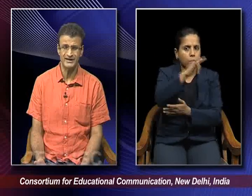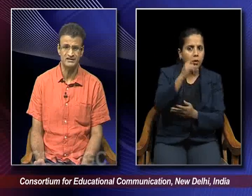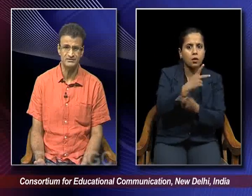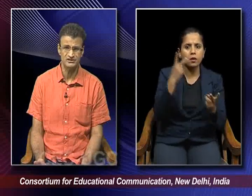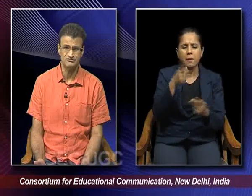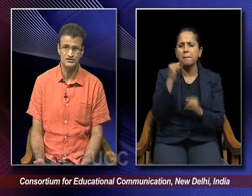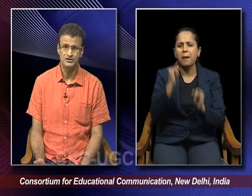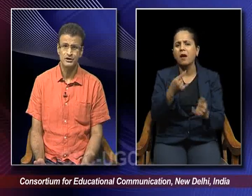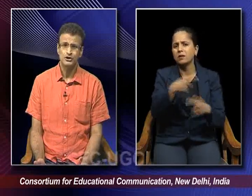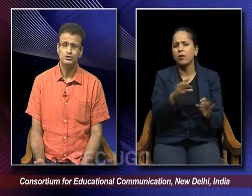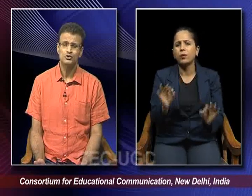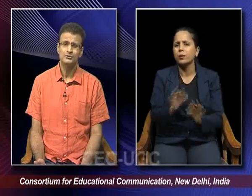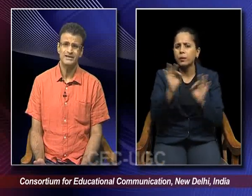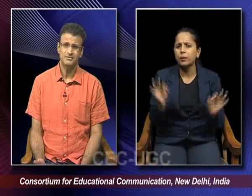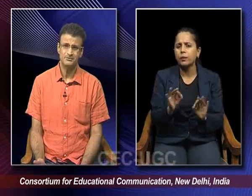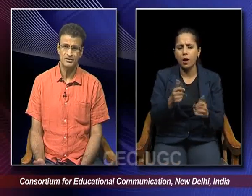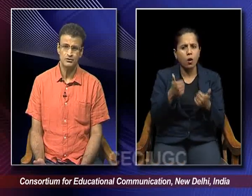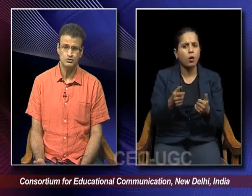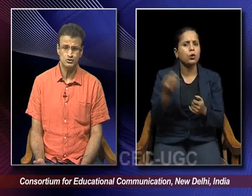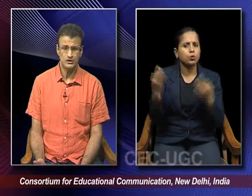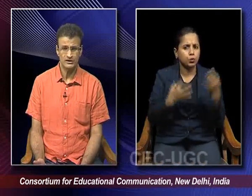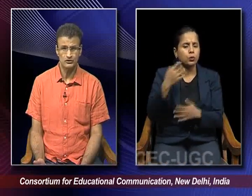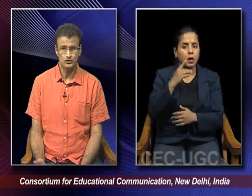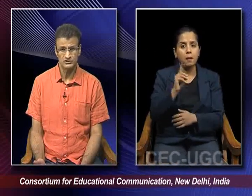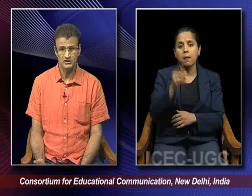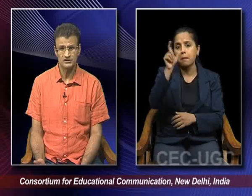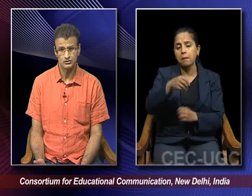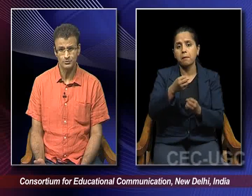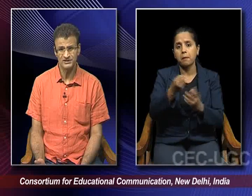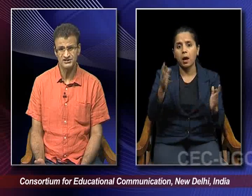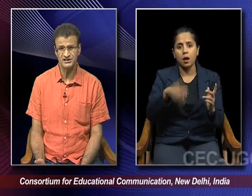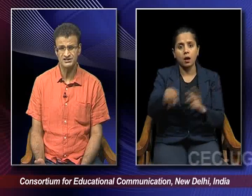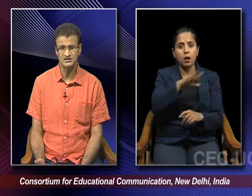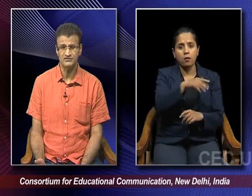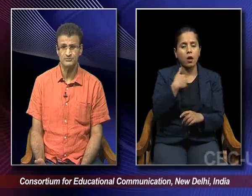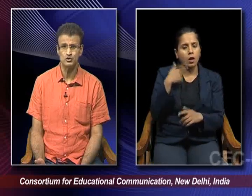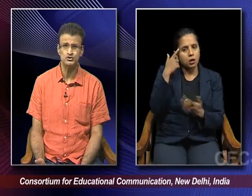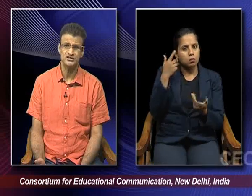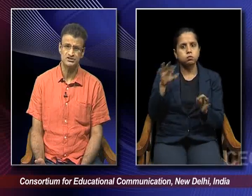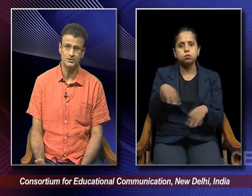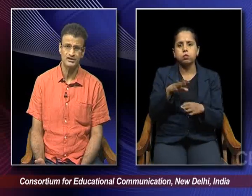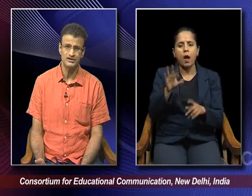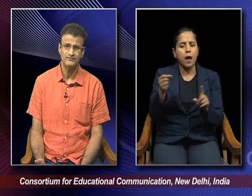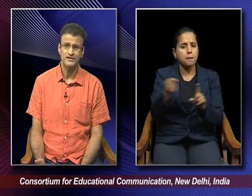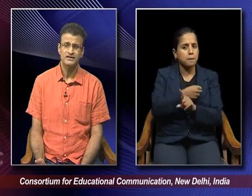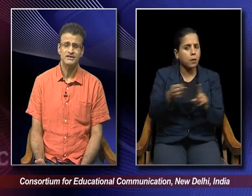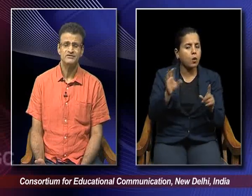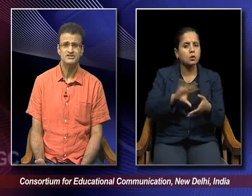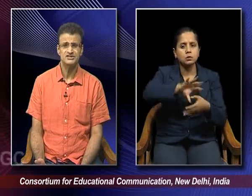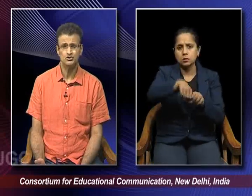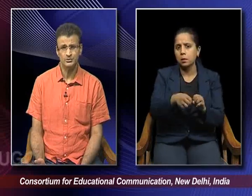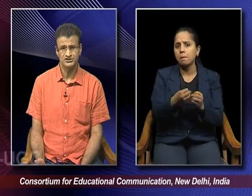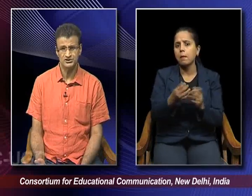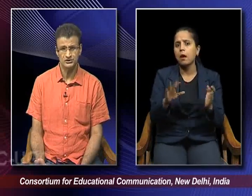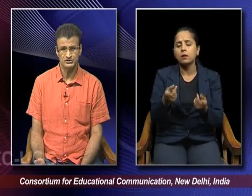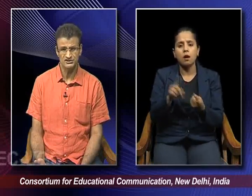bad in themselves. Though many people, those who are unscrupulous in nature, they have abused and exploited even such